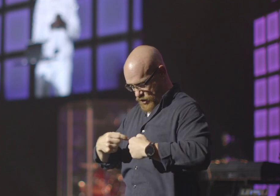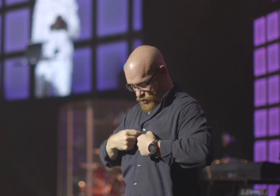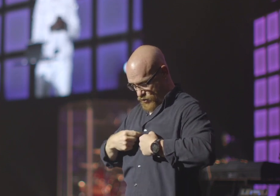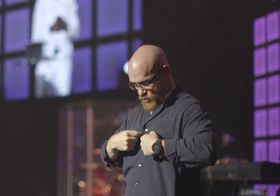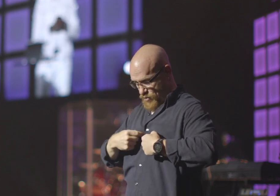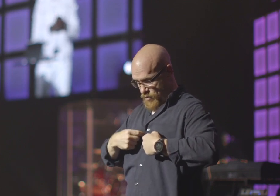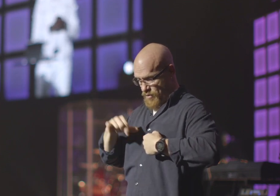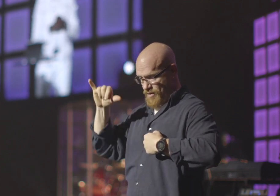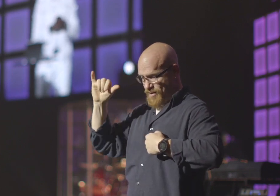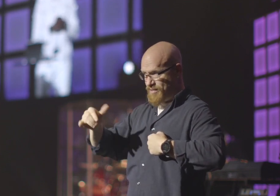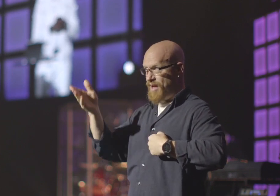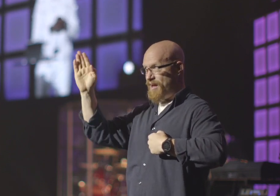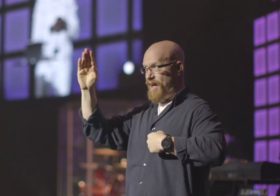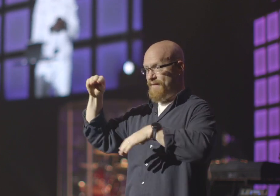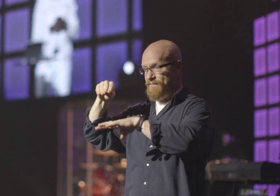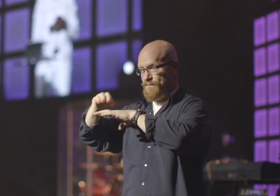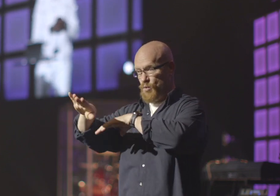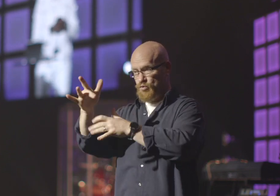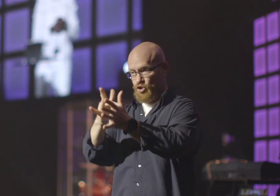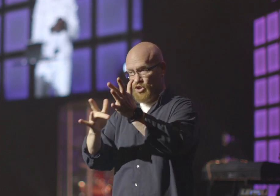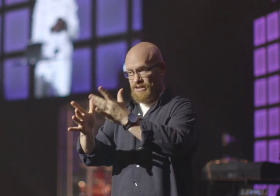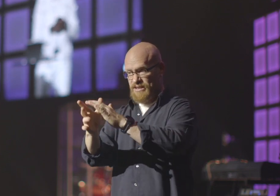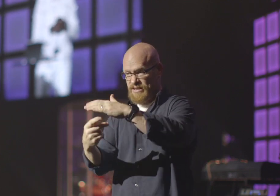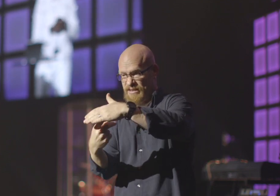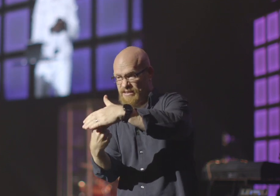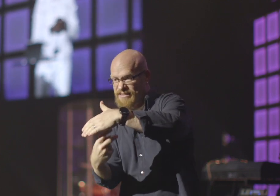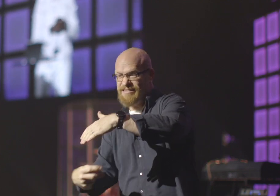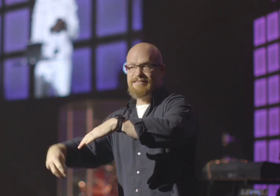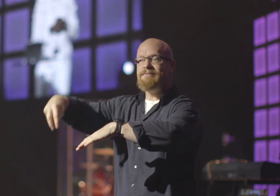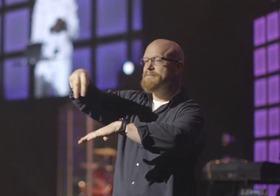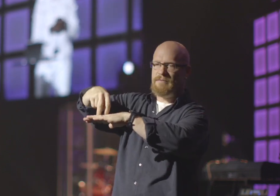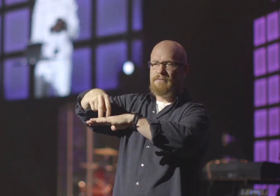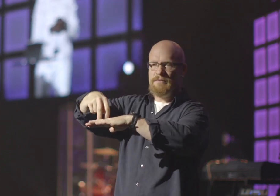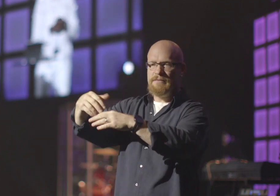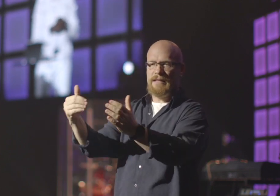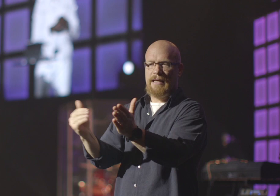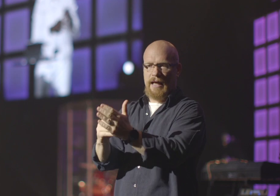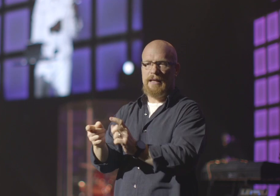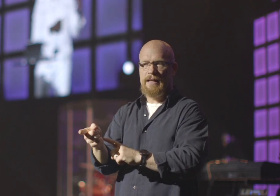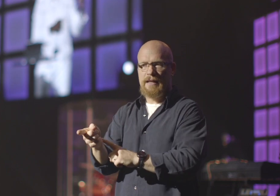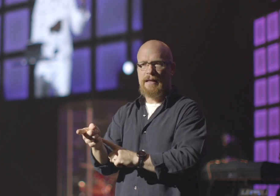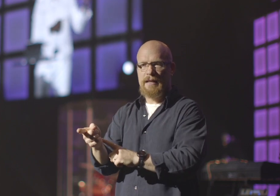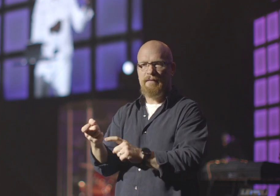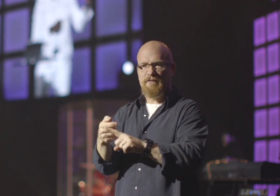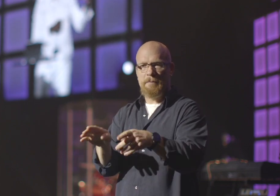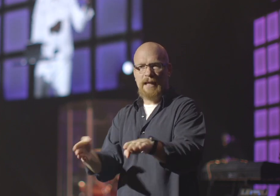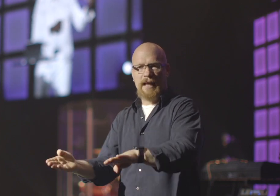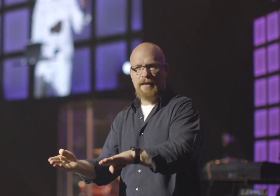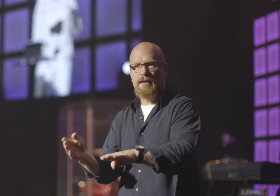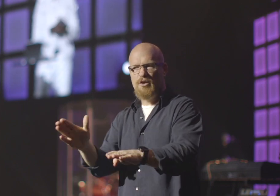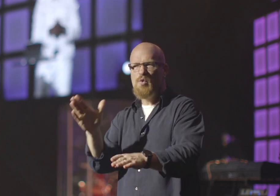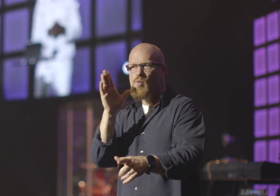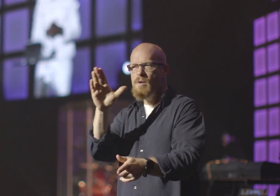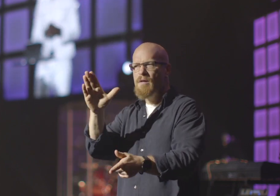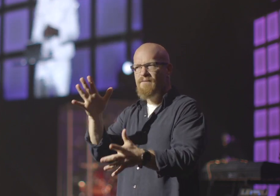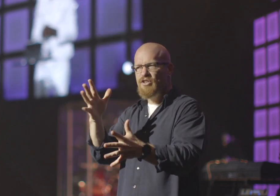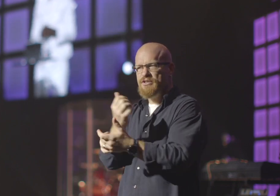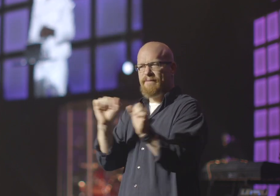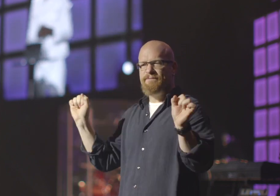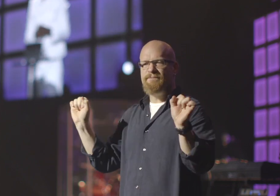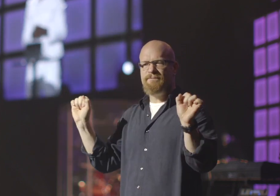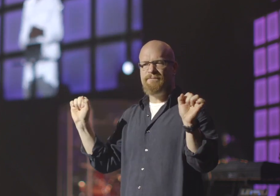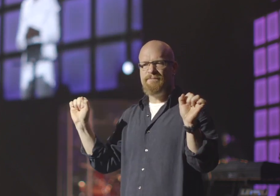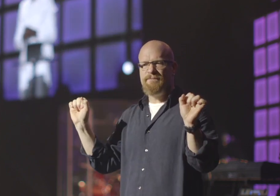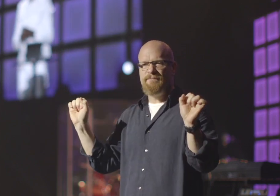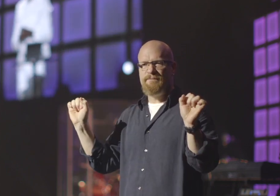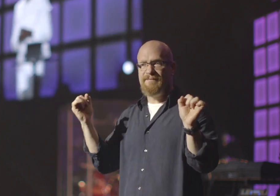dead. The Bible says, thou shalt be saved. So if you've made that declaration, brother,